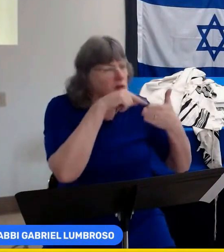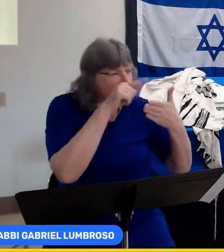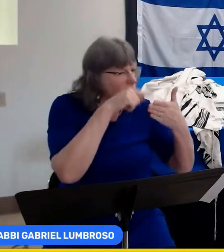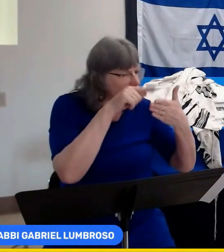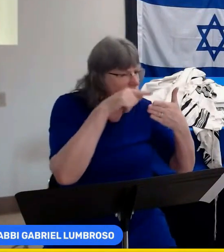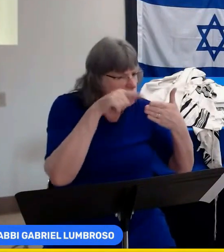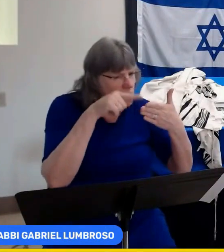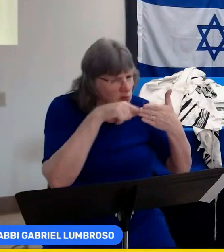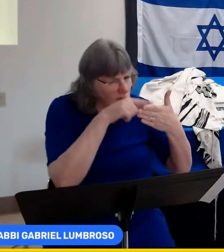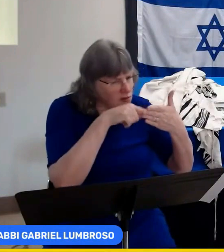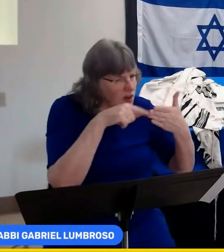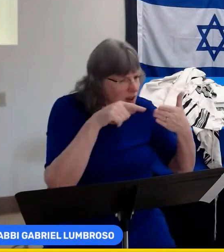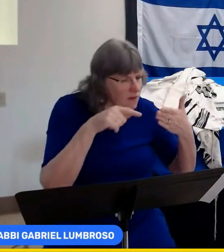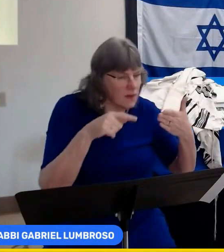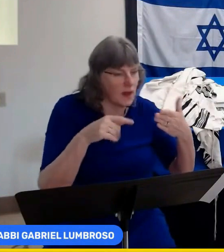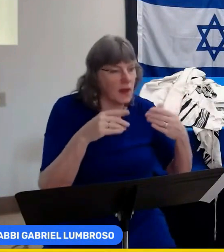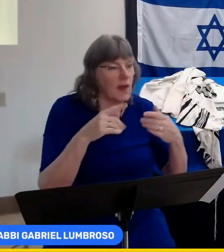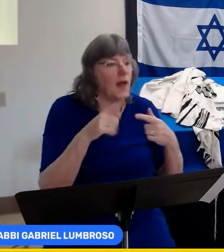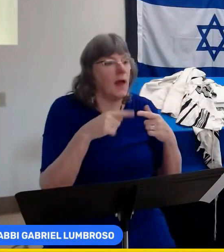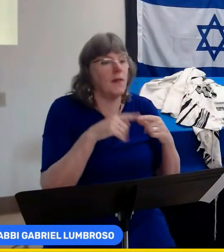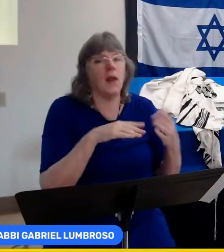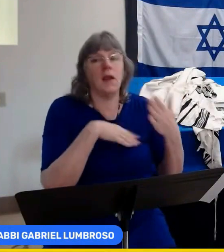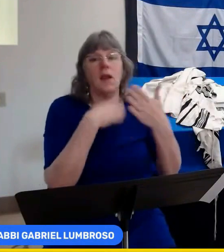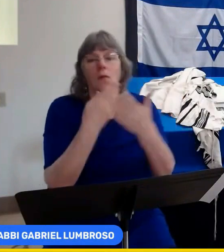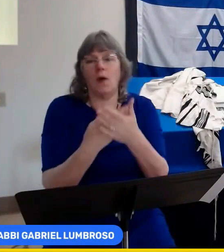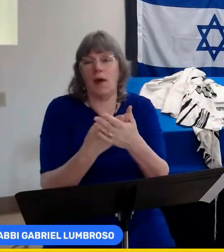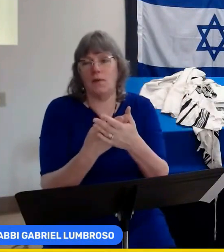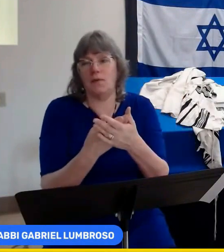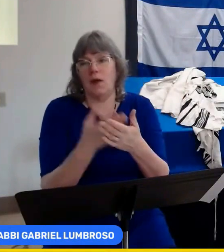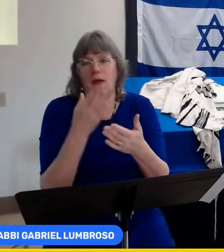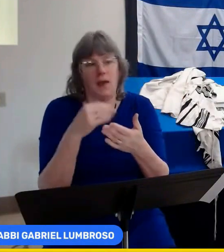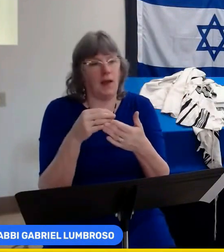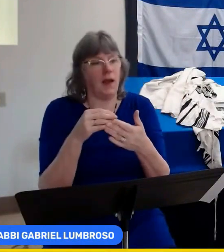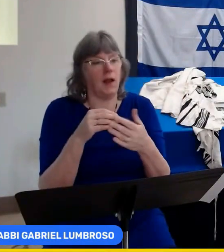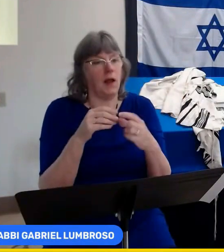Then I arrived, they gave me a green card. It's actually pink.